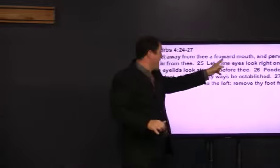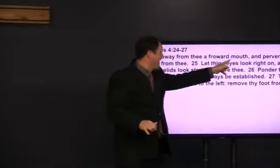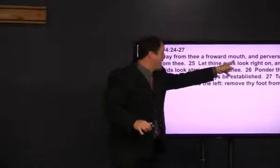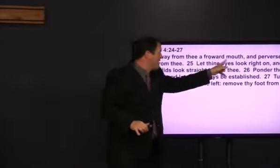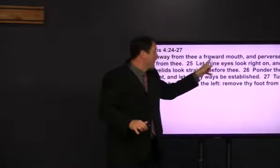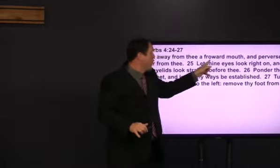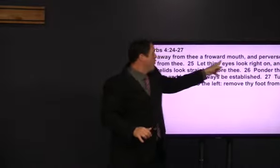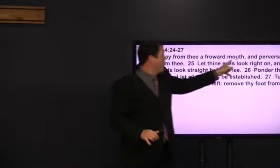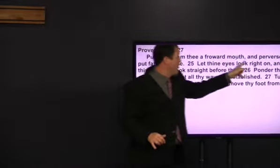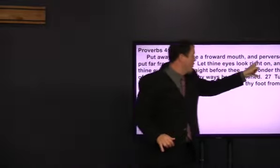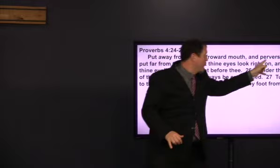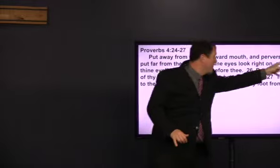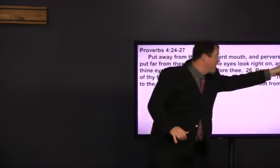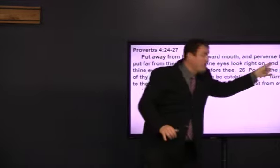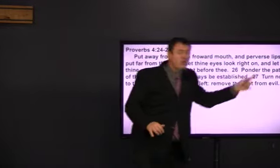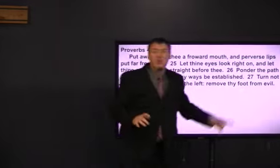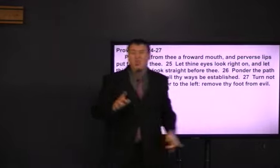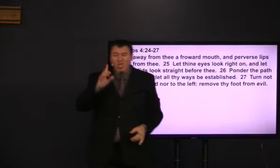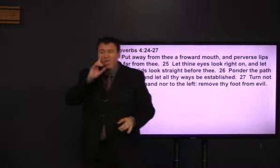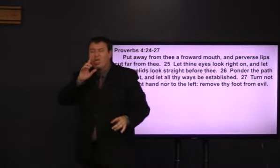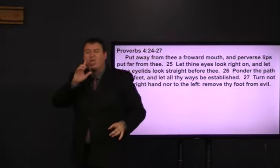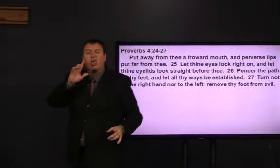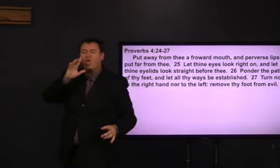So the forward math and the reverse list